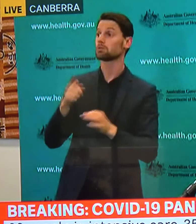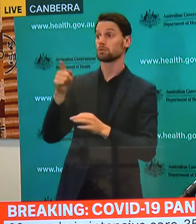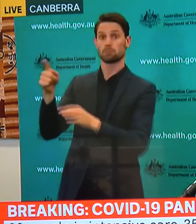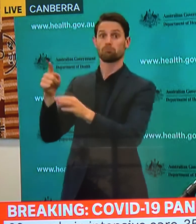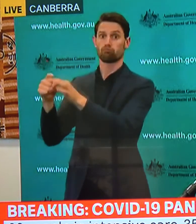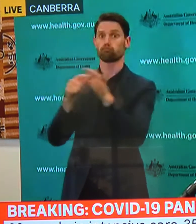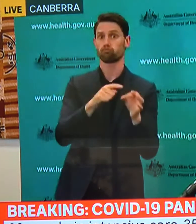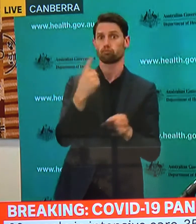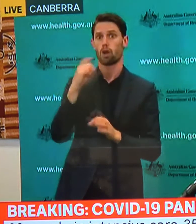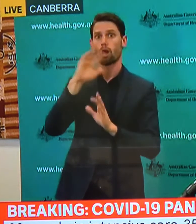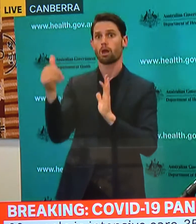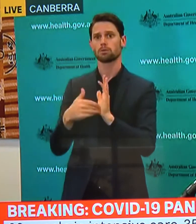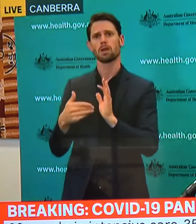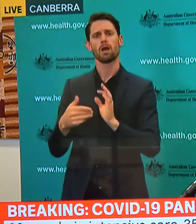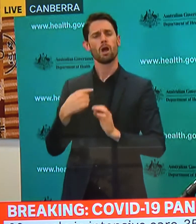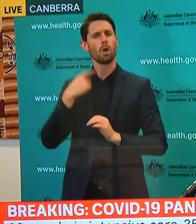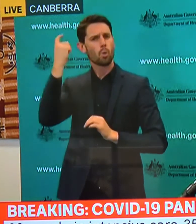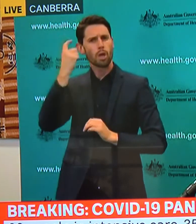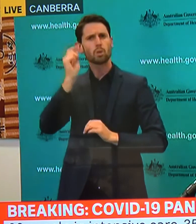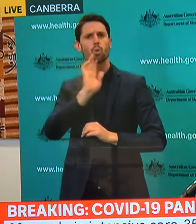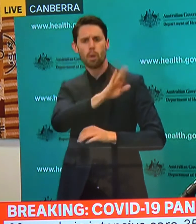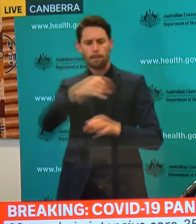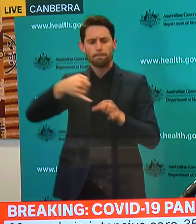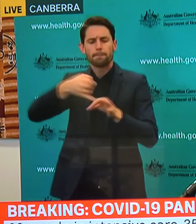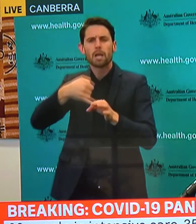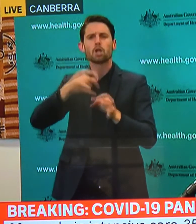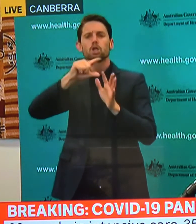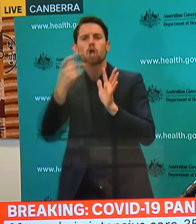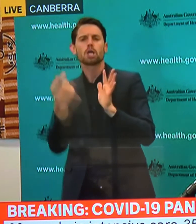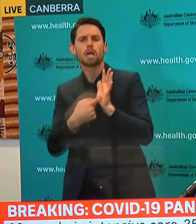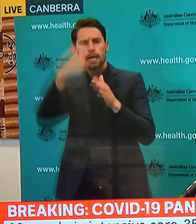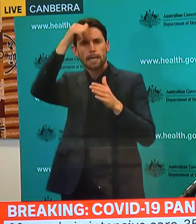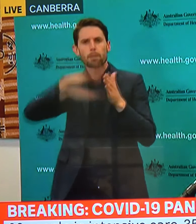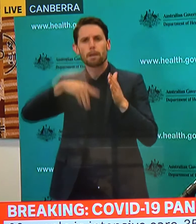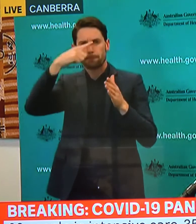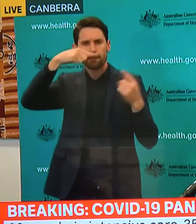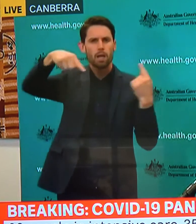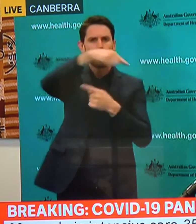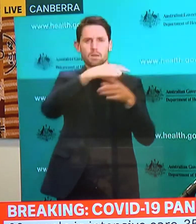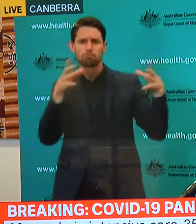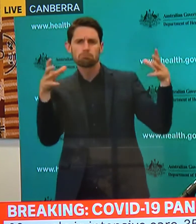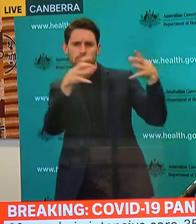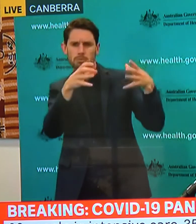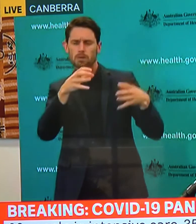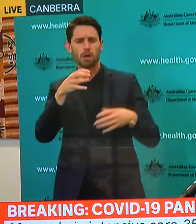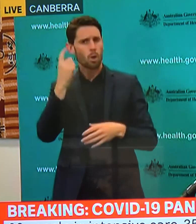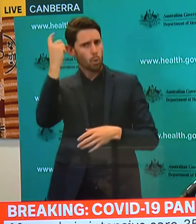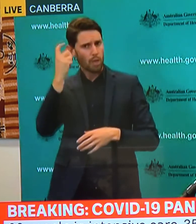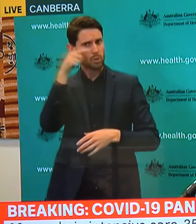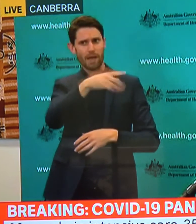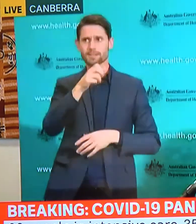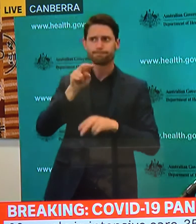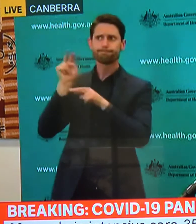more. Is the LHPC looking at the situation in hospitals? We've had a couple of cases of the outbreak